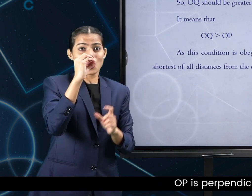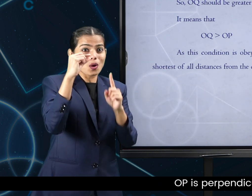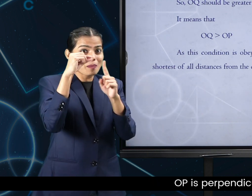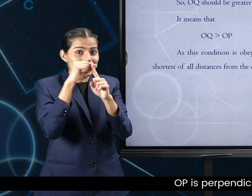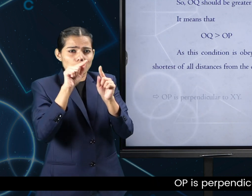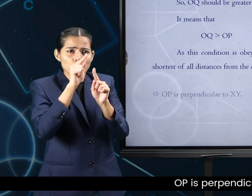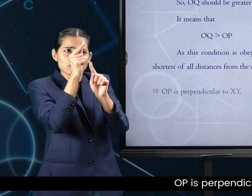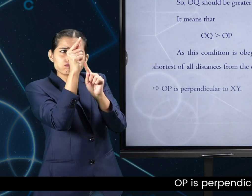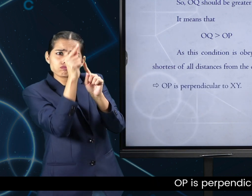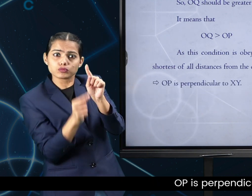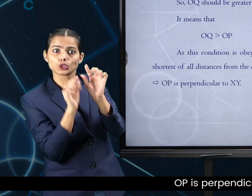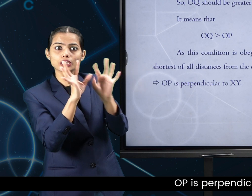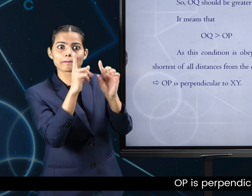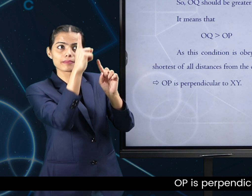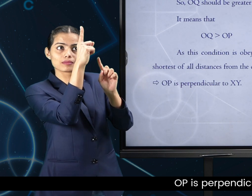OP is perpendicular to XY.